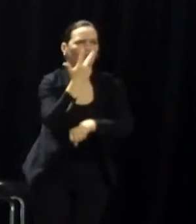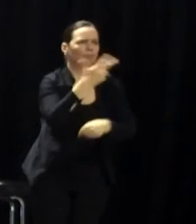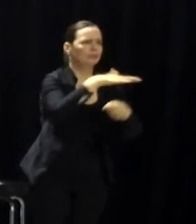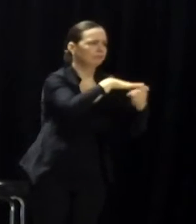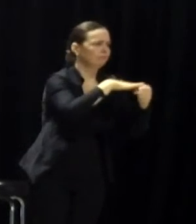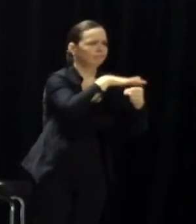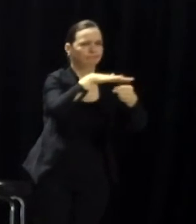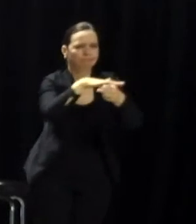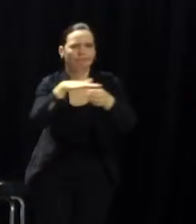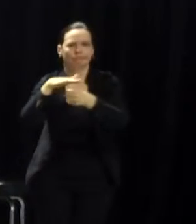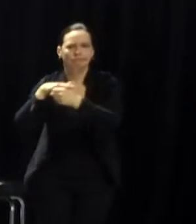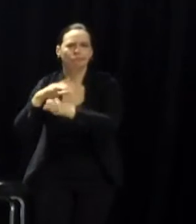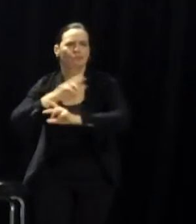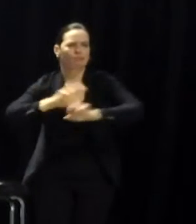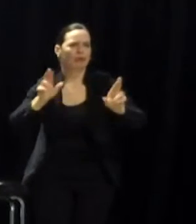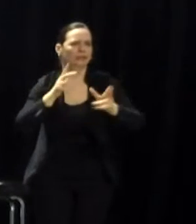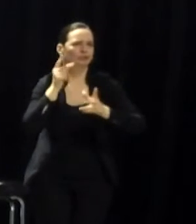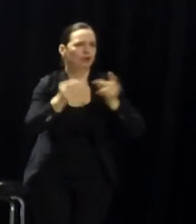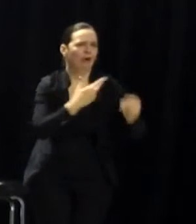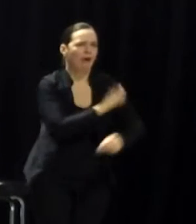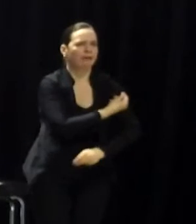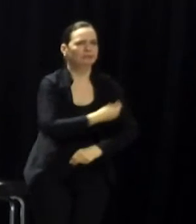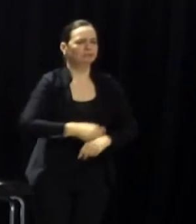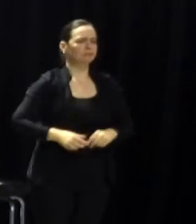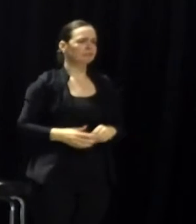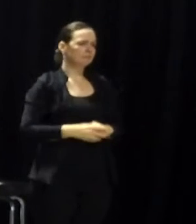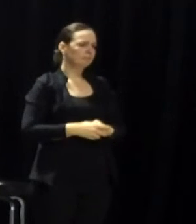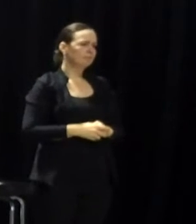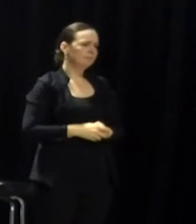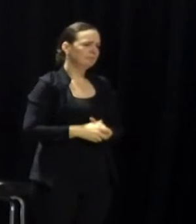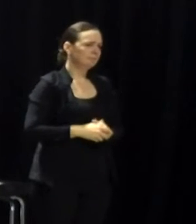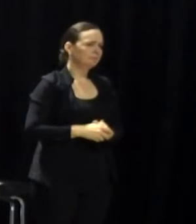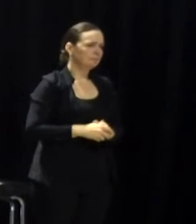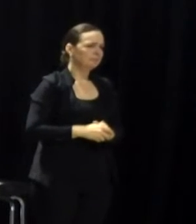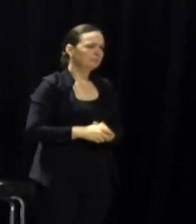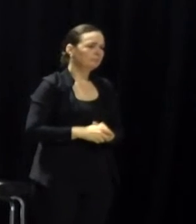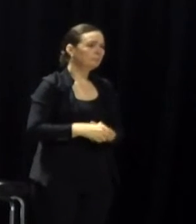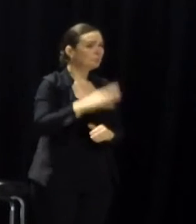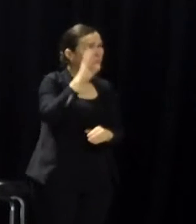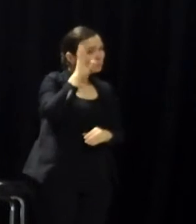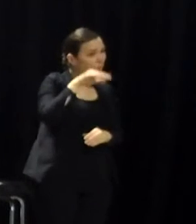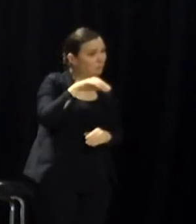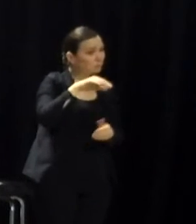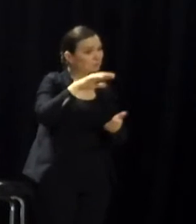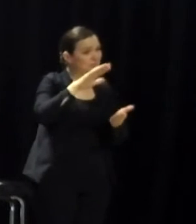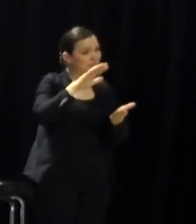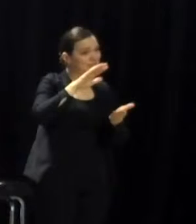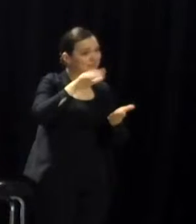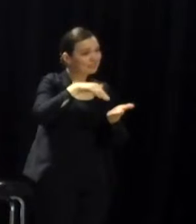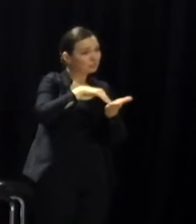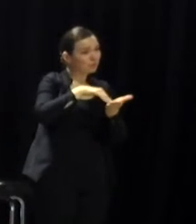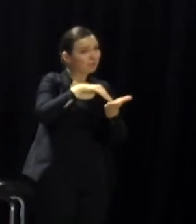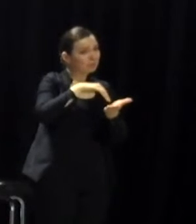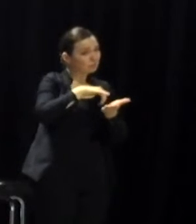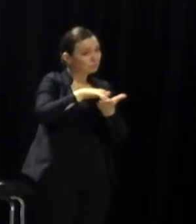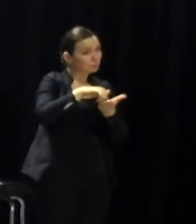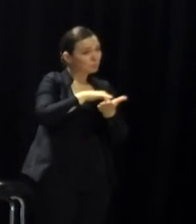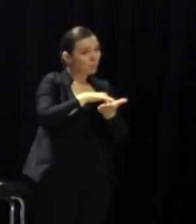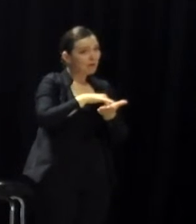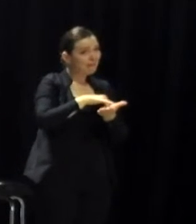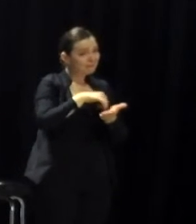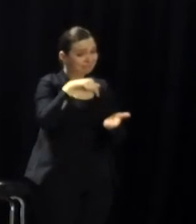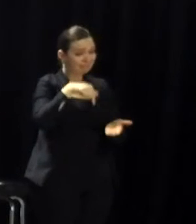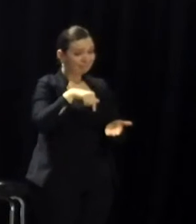state has 19 million vaccines at this point. The manufacturers are manufacturing